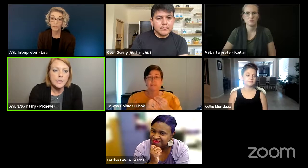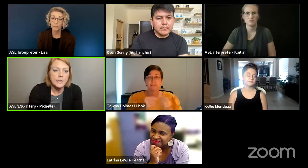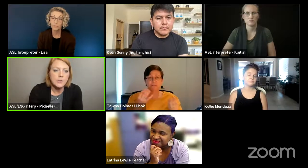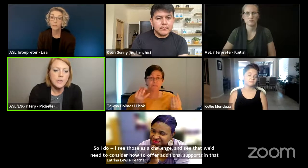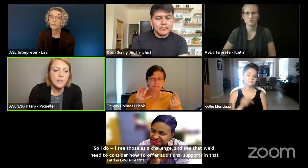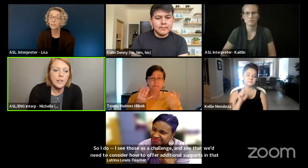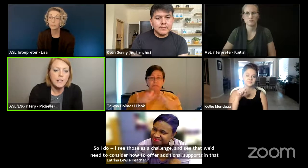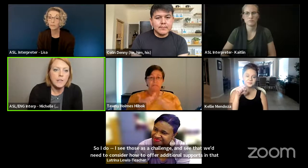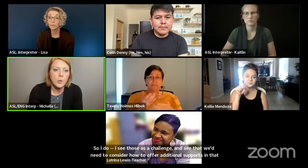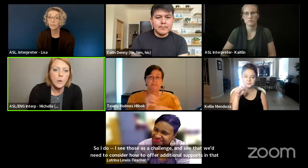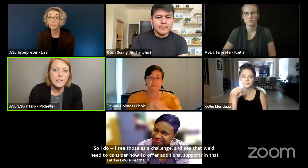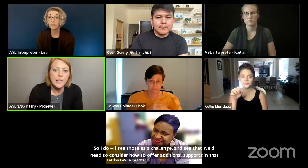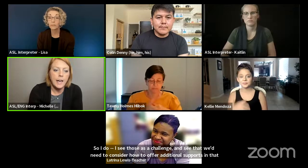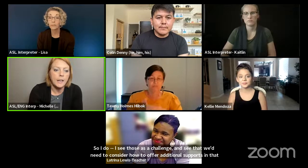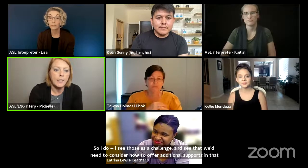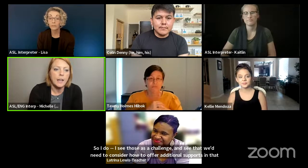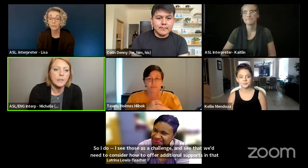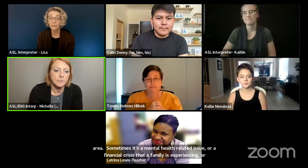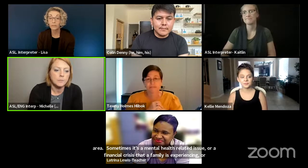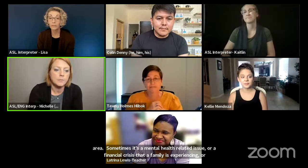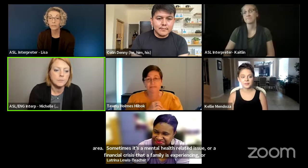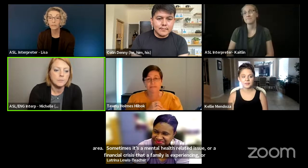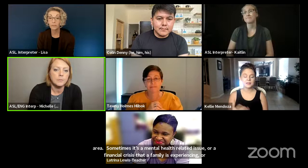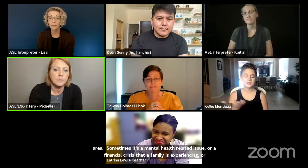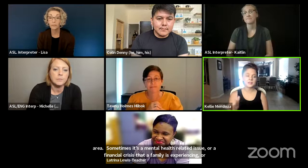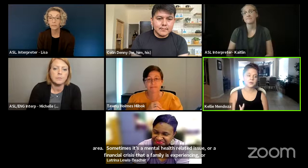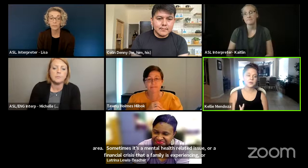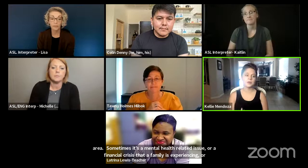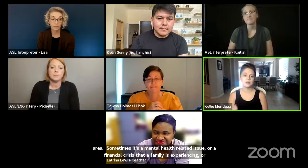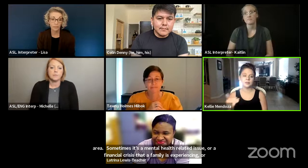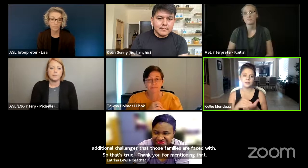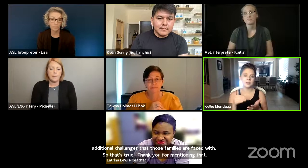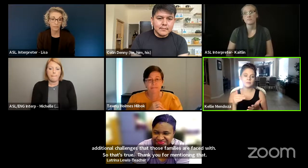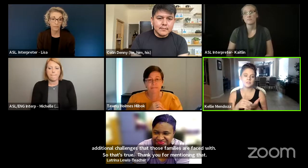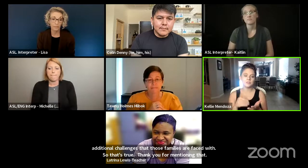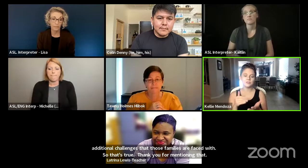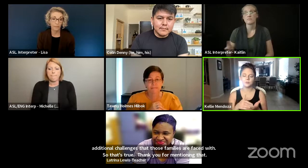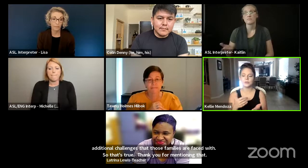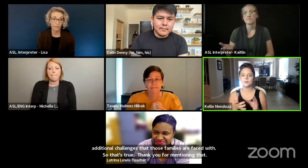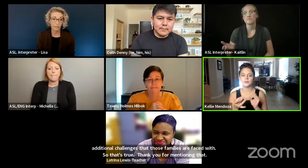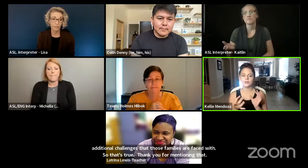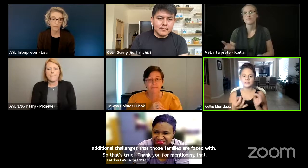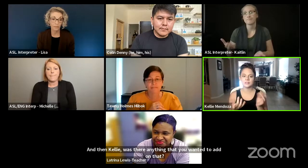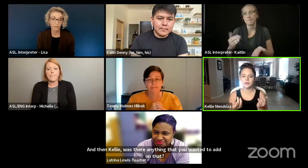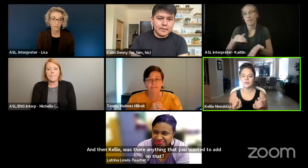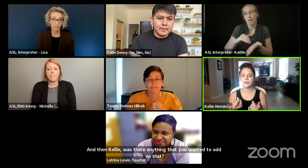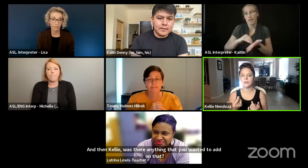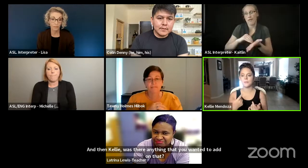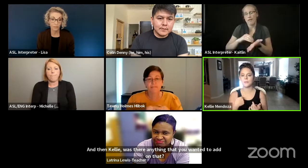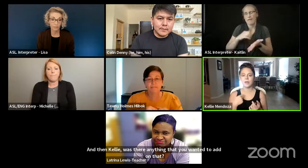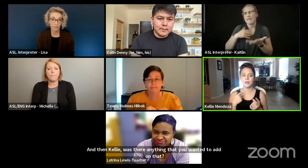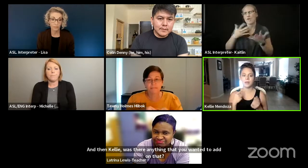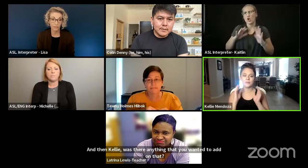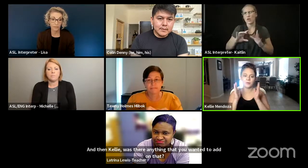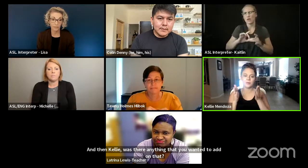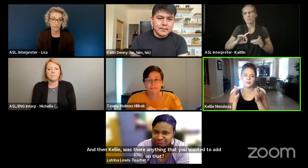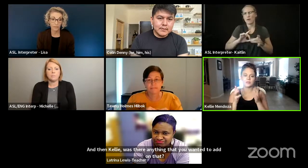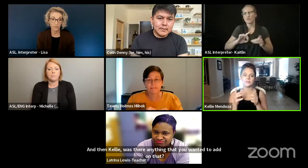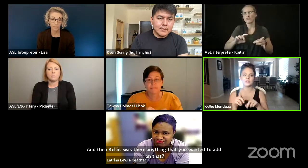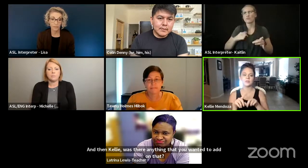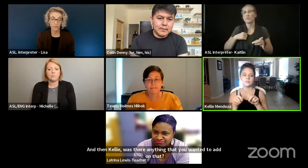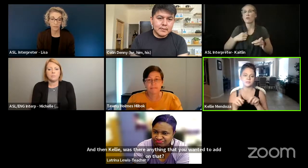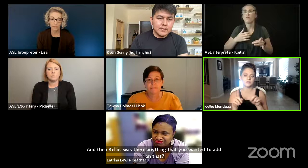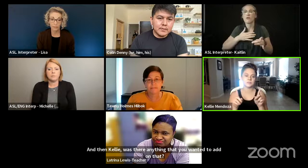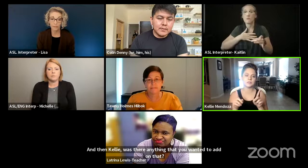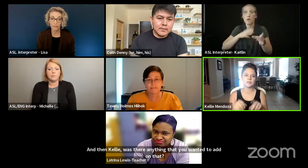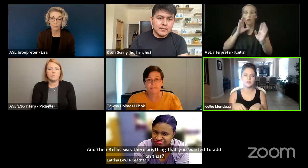And then Kelly, was there anything that you wanted to add on that? Yeah, so again, just to repeat what I've already said, my focus